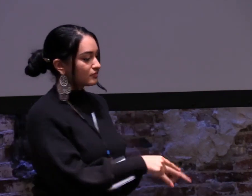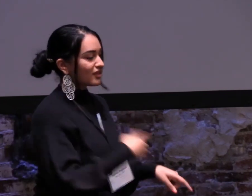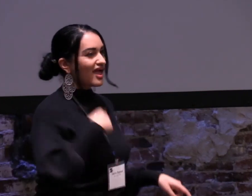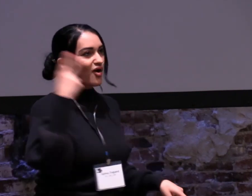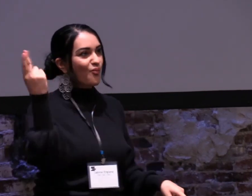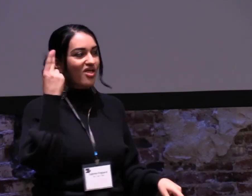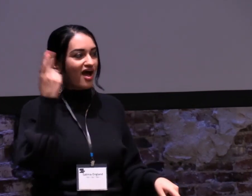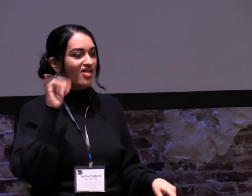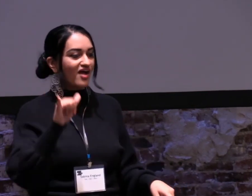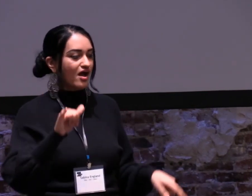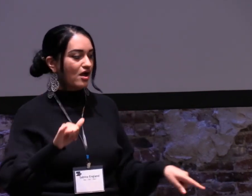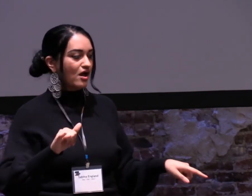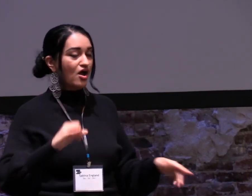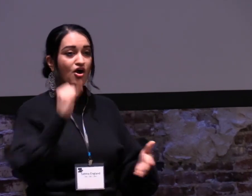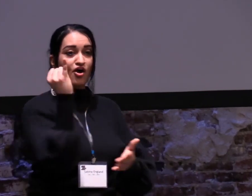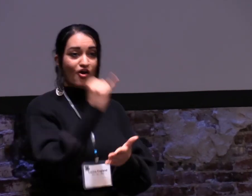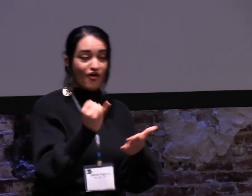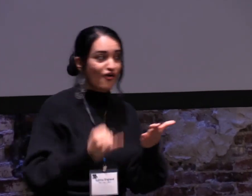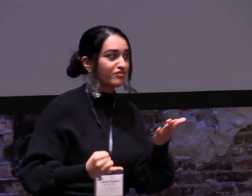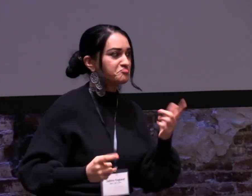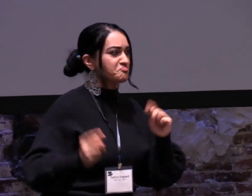I felt a connection to that object.